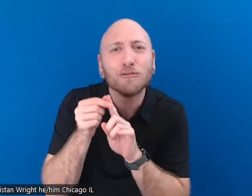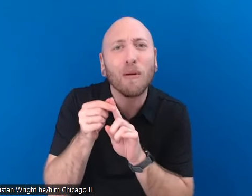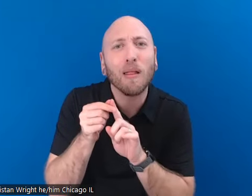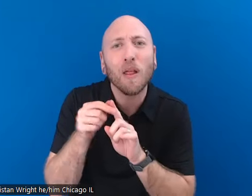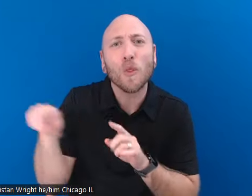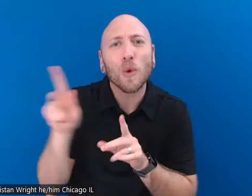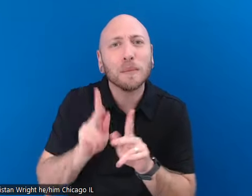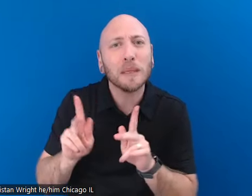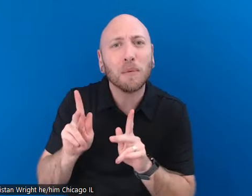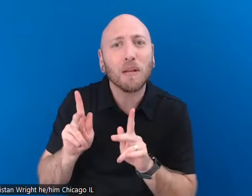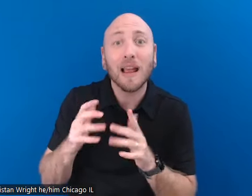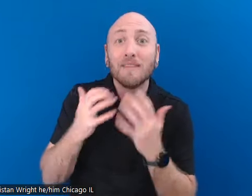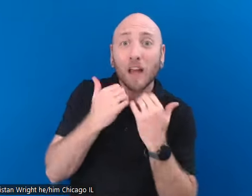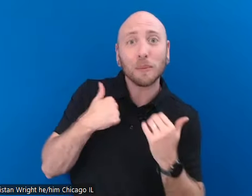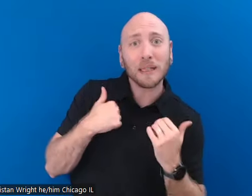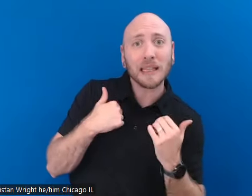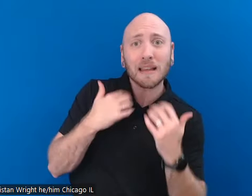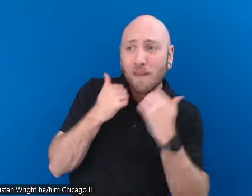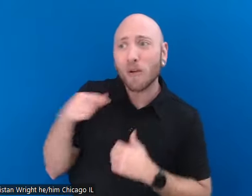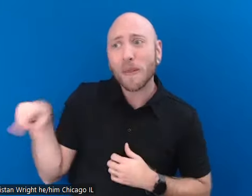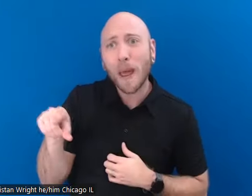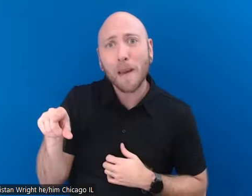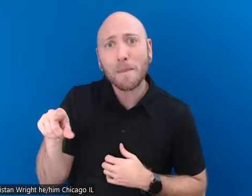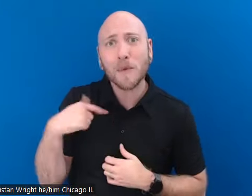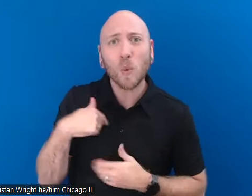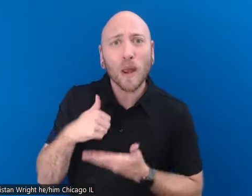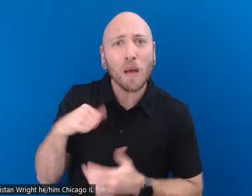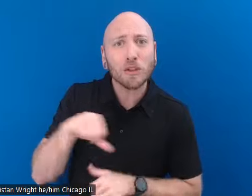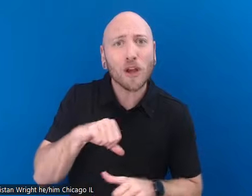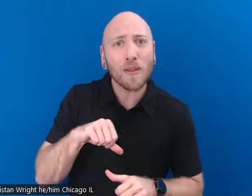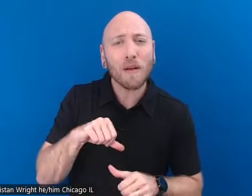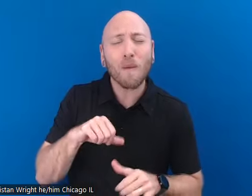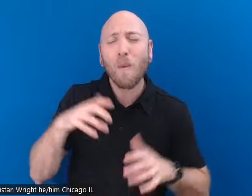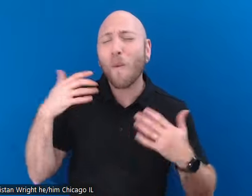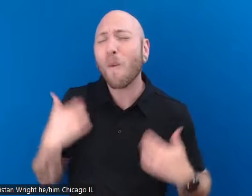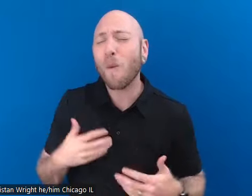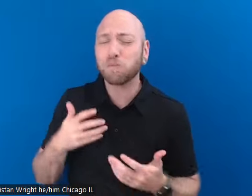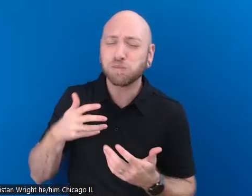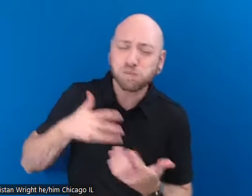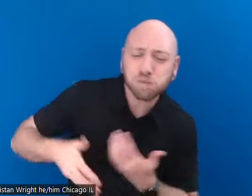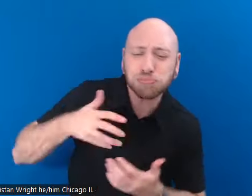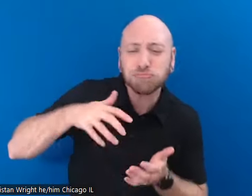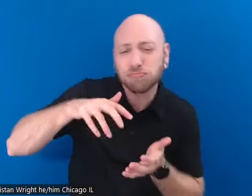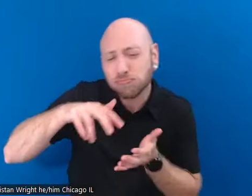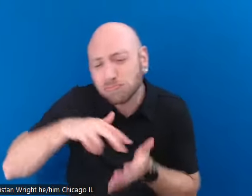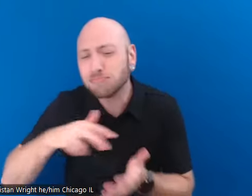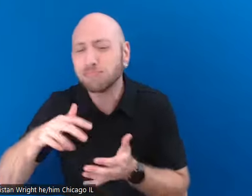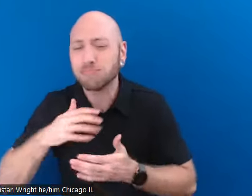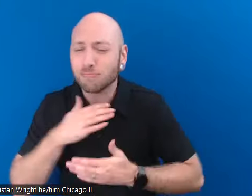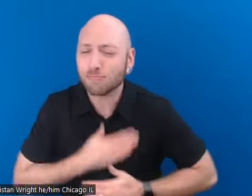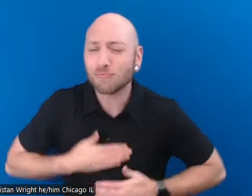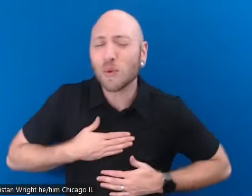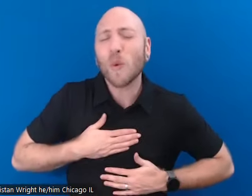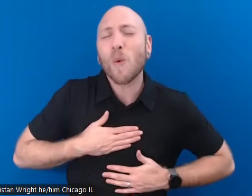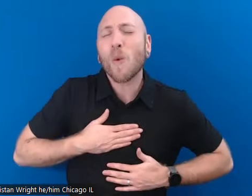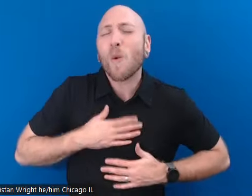I'm important to them in their sobriety as well. And it was really, truly a beautiful experience. So anybody who's